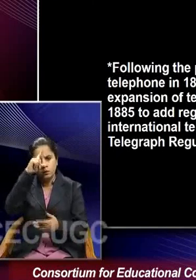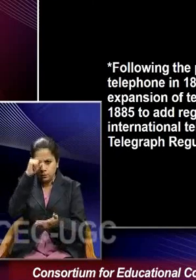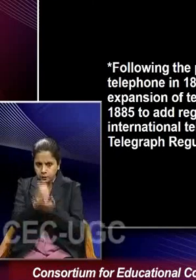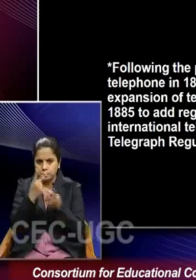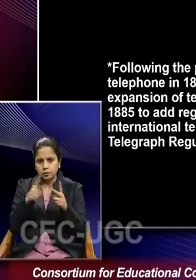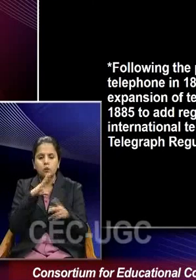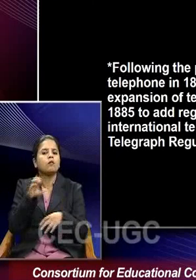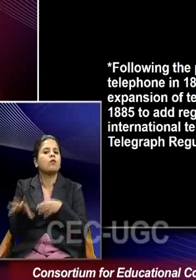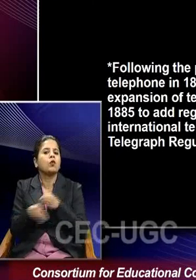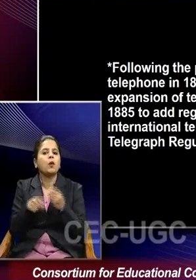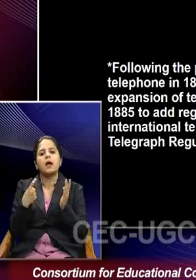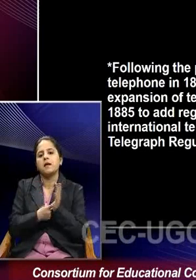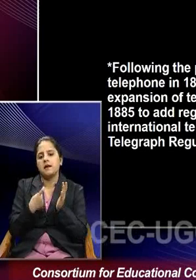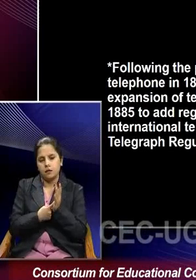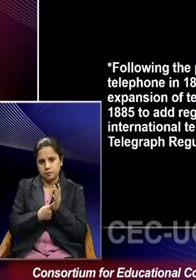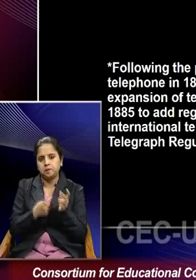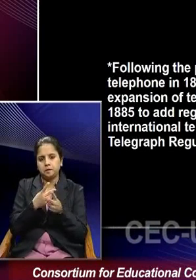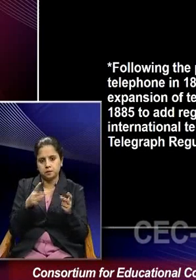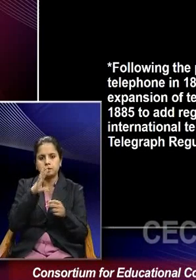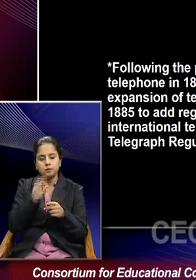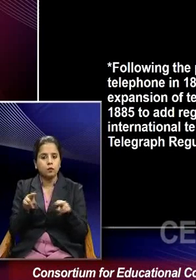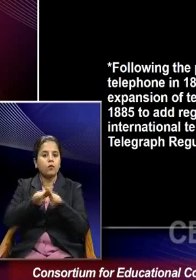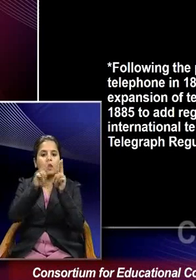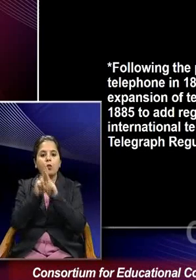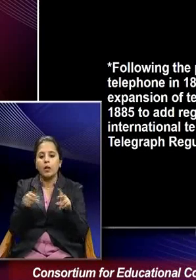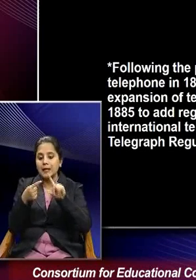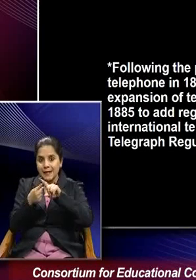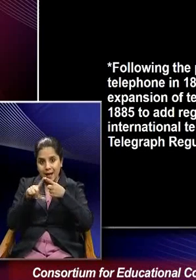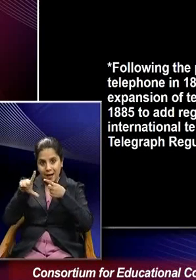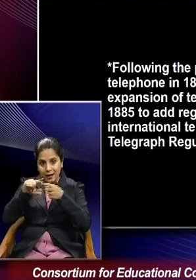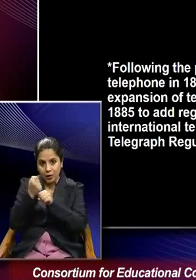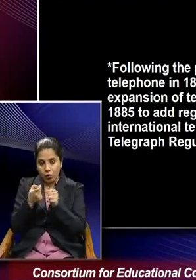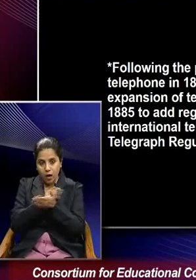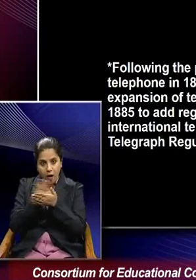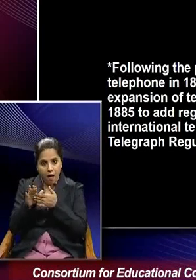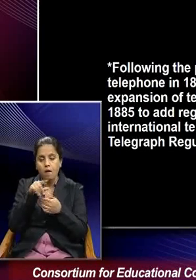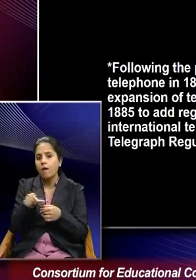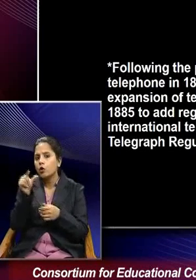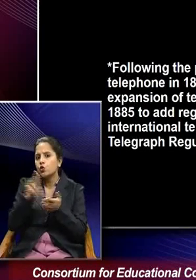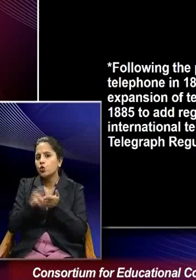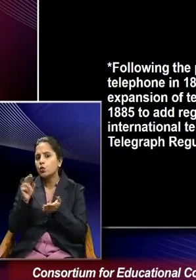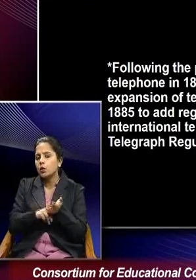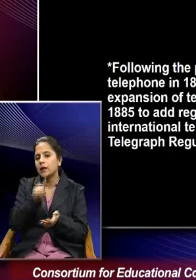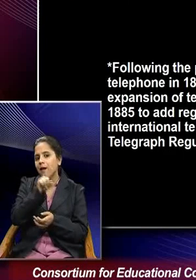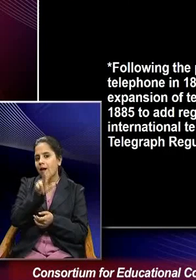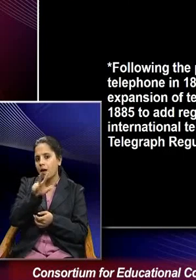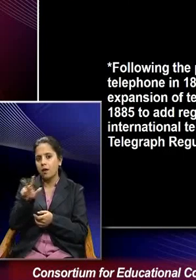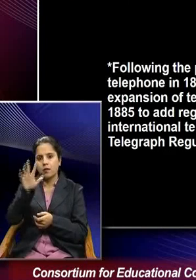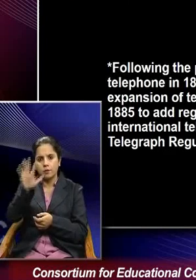add regulations. ITU, at this are the International Telegraph Union decided in 1885 to